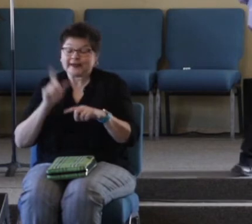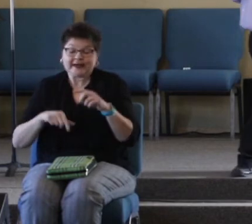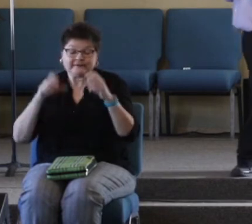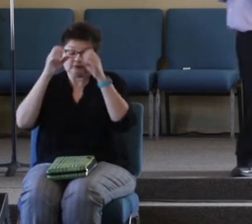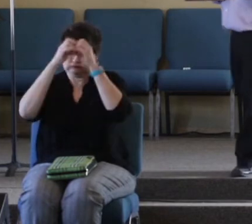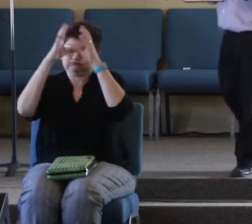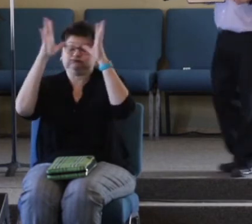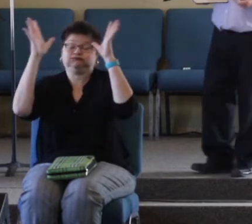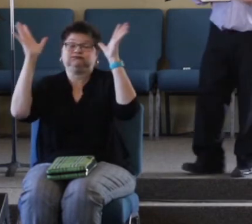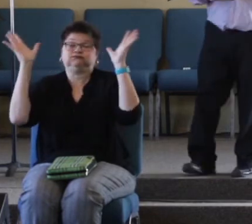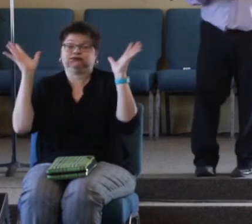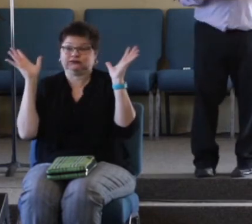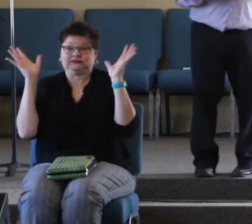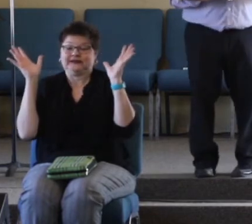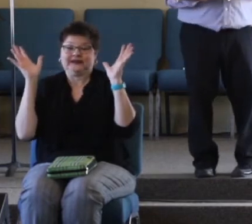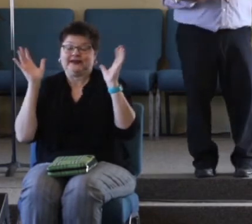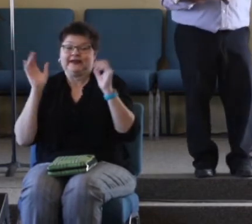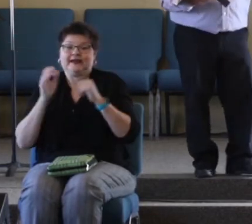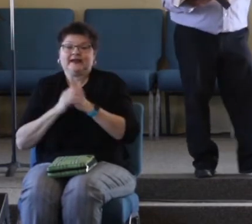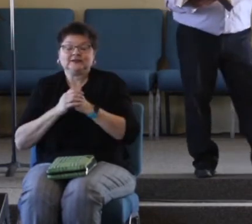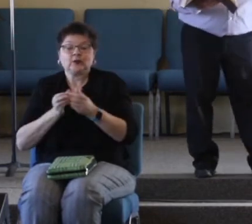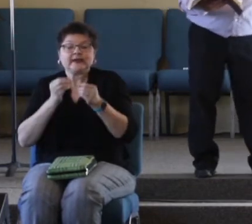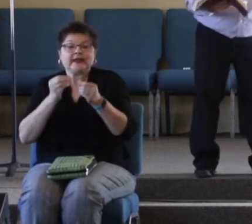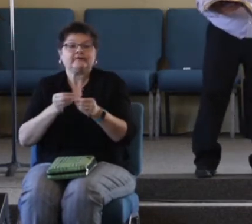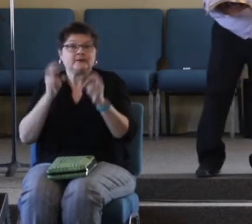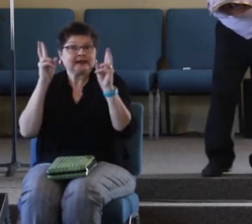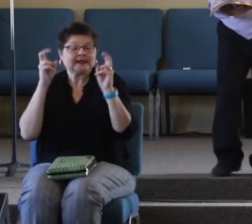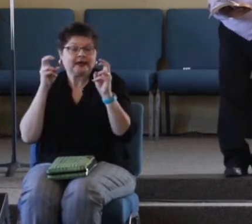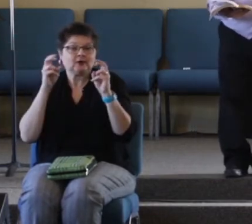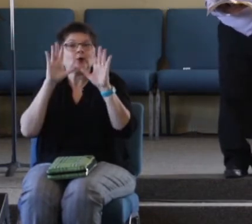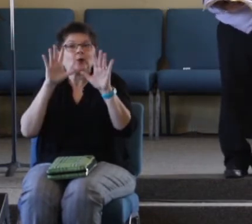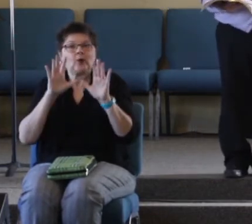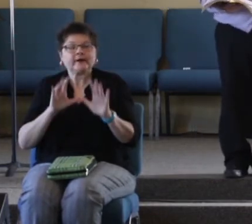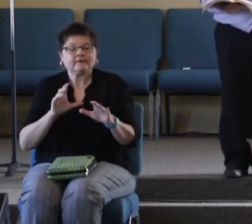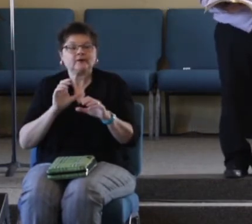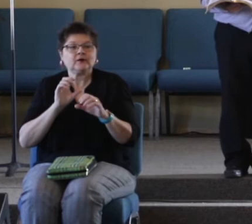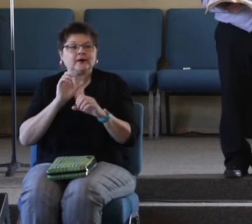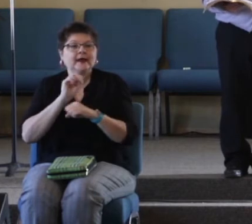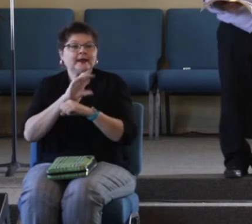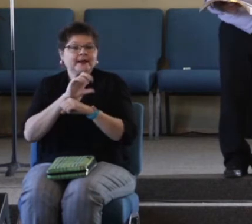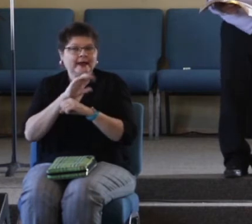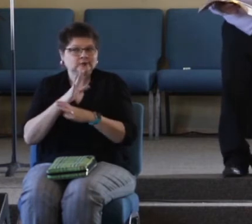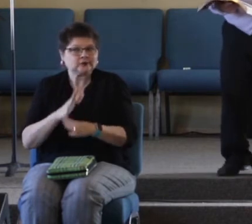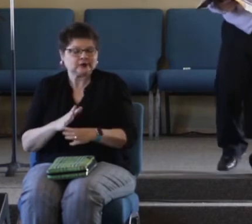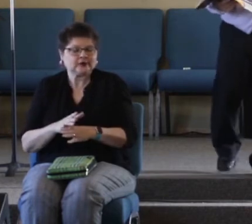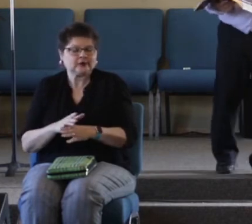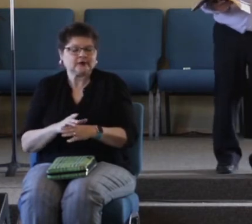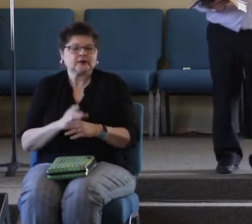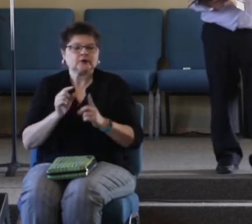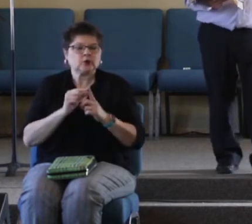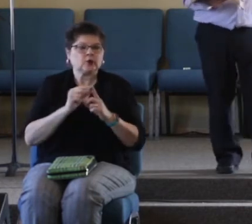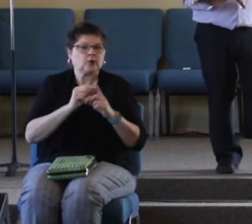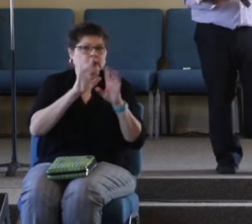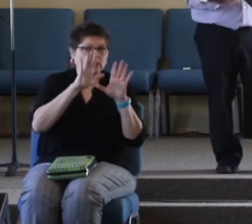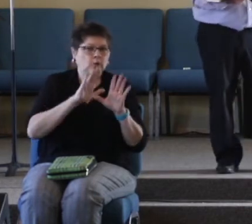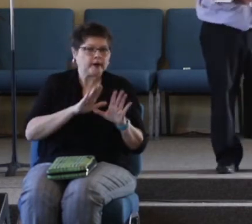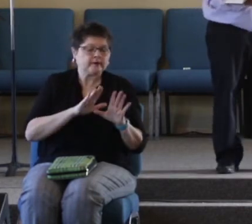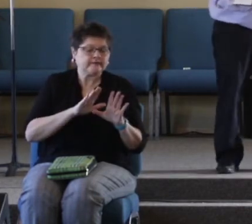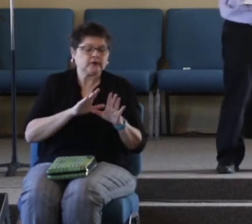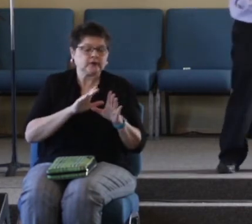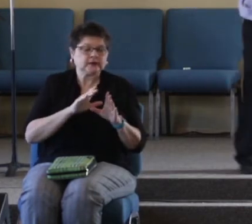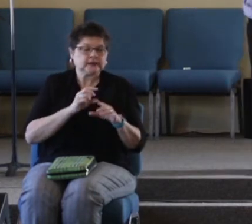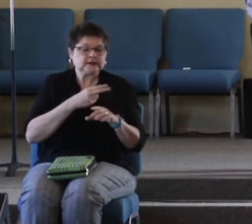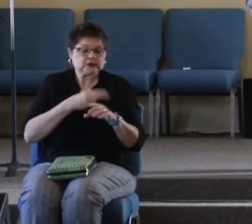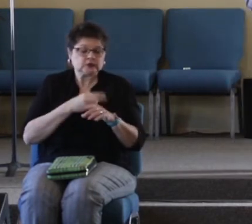beyond imagination. And so he gave him the title of Wonderful Counselor. The word wonderful used in Hebrew